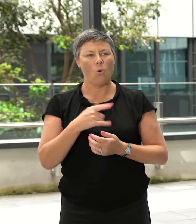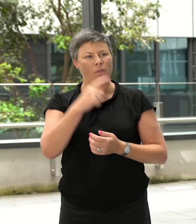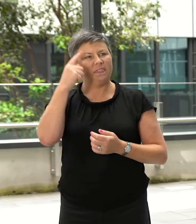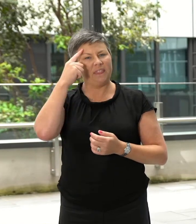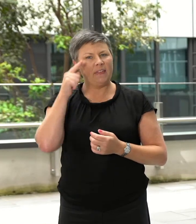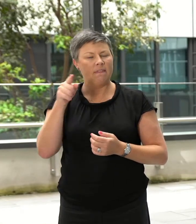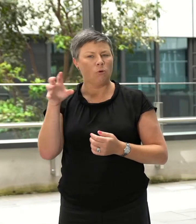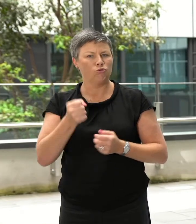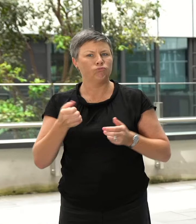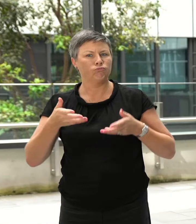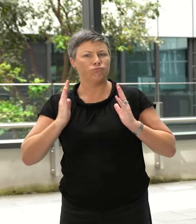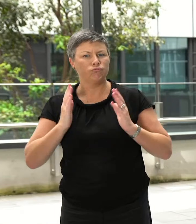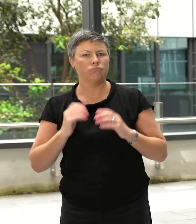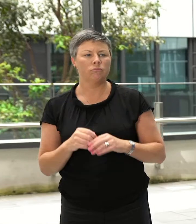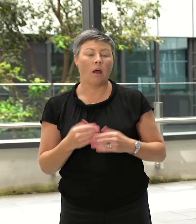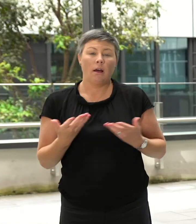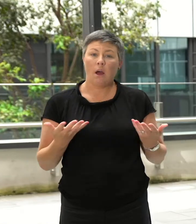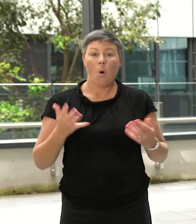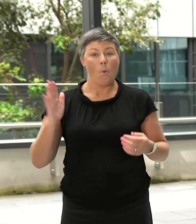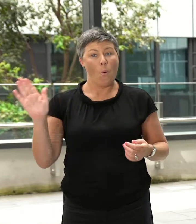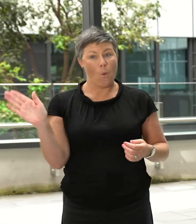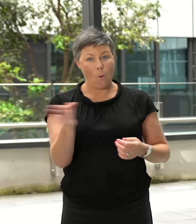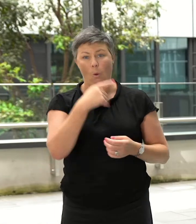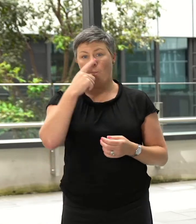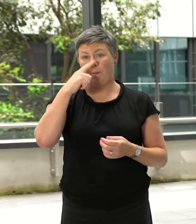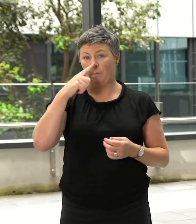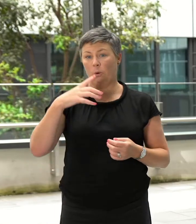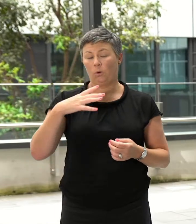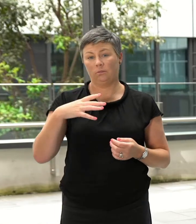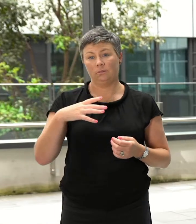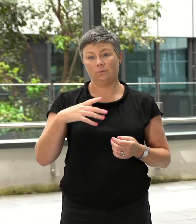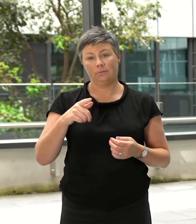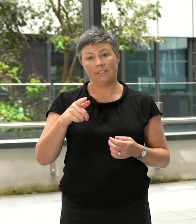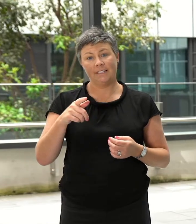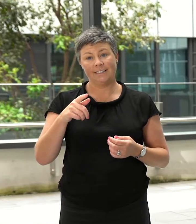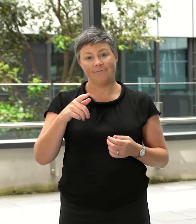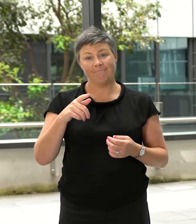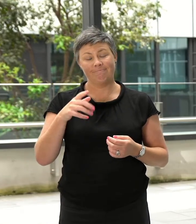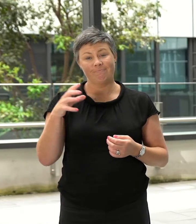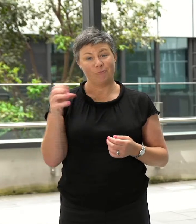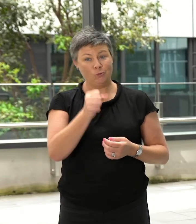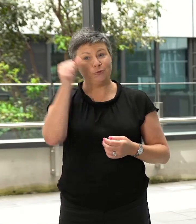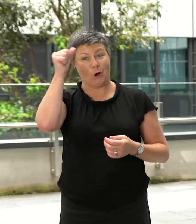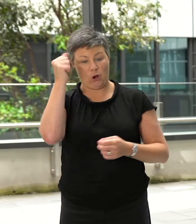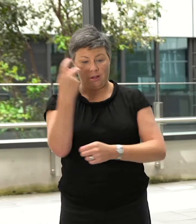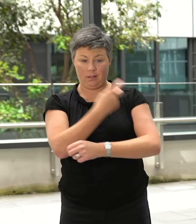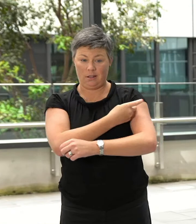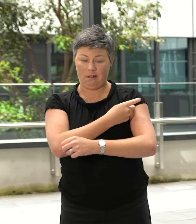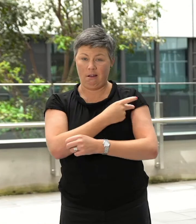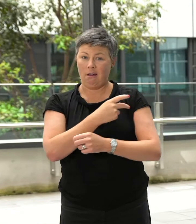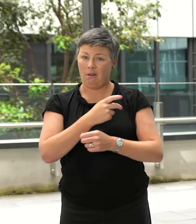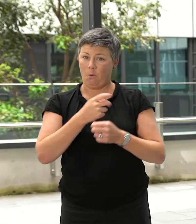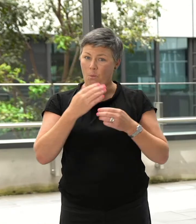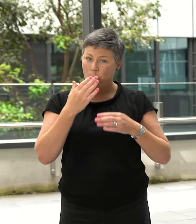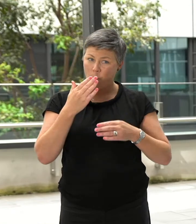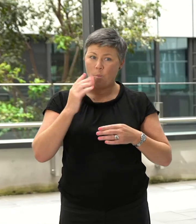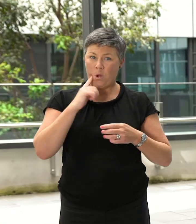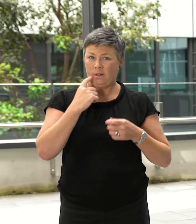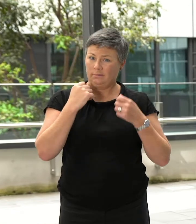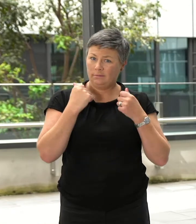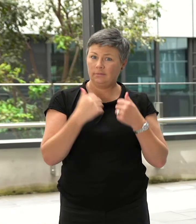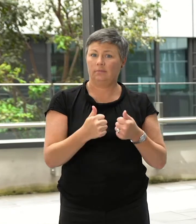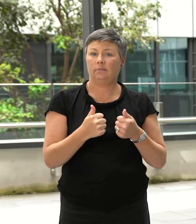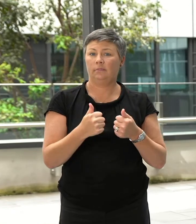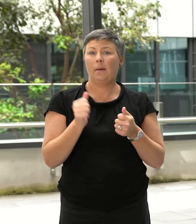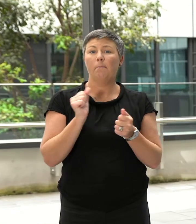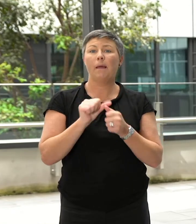Well, I think everybody needs to realise that that vaccines work, and the best way we can get back to normality is